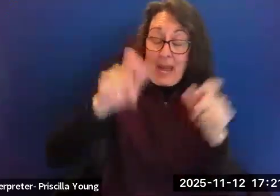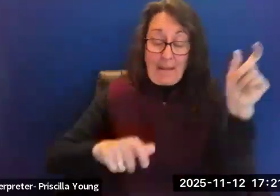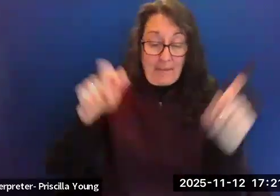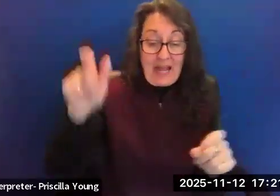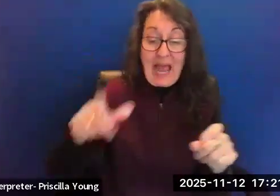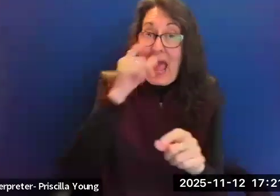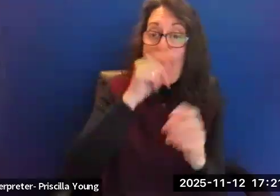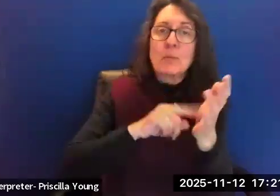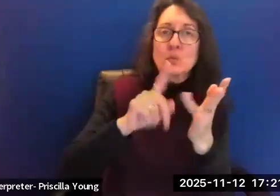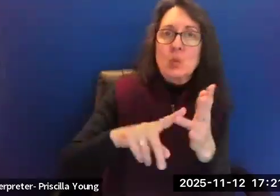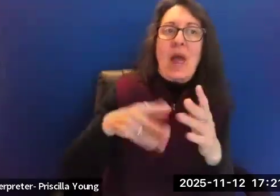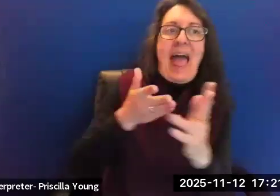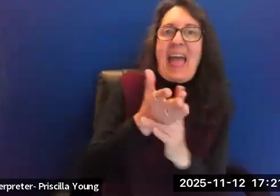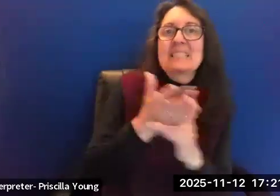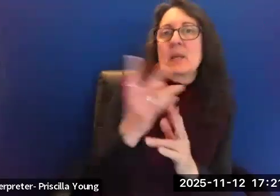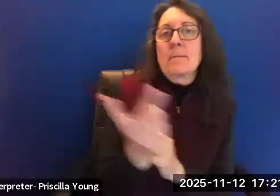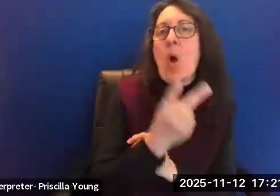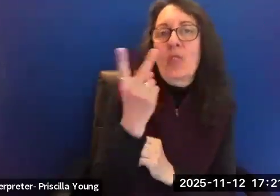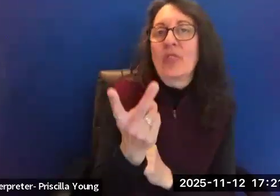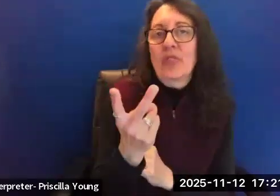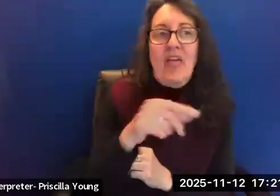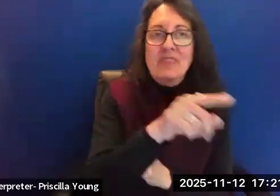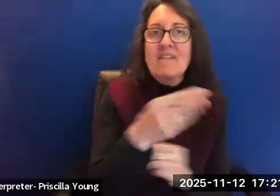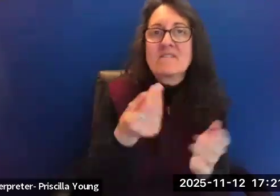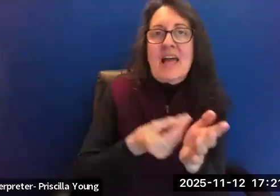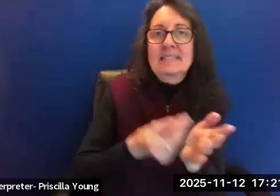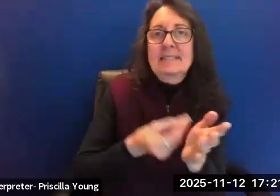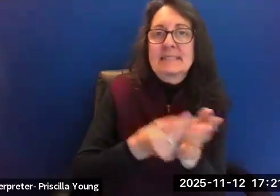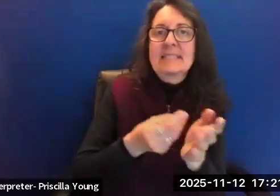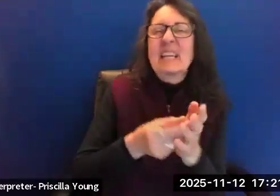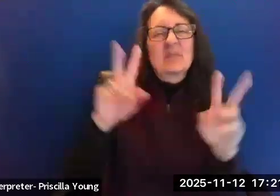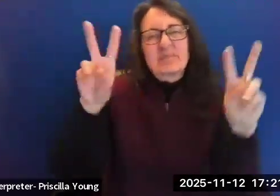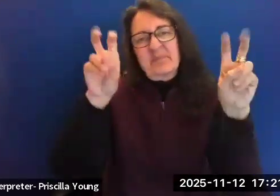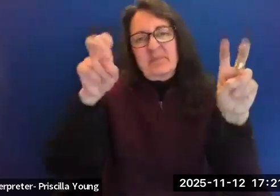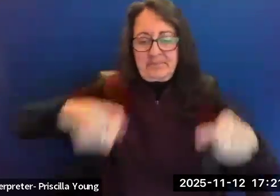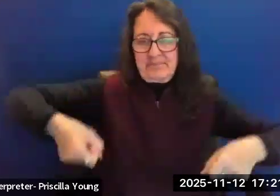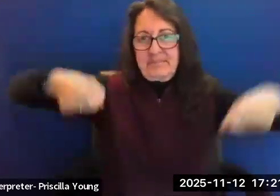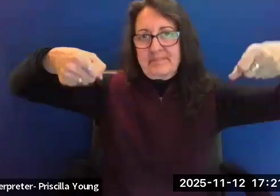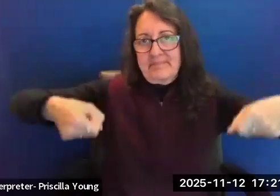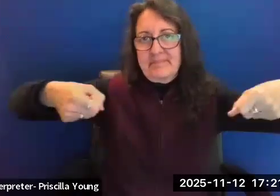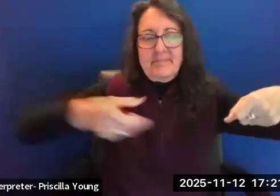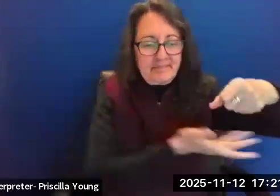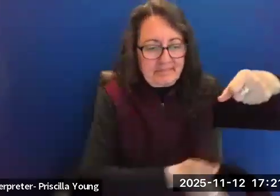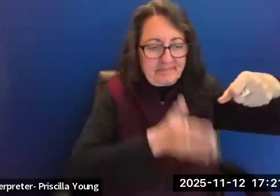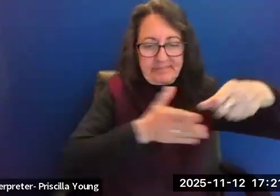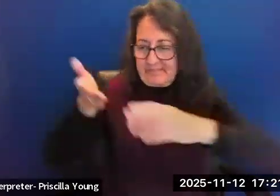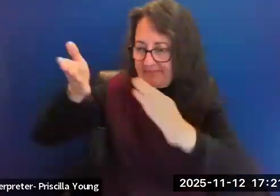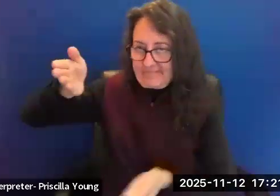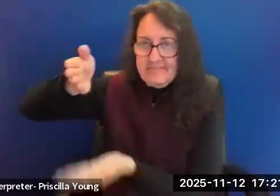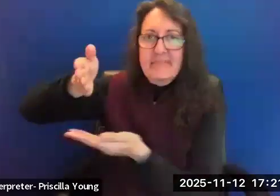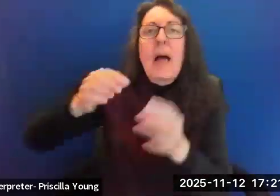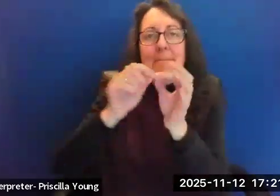access both of these funding buckets. So the financial support funding is